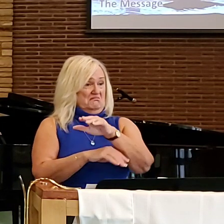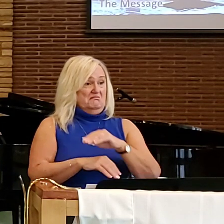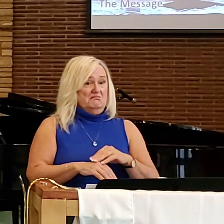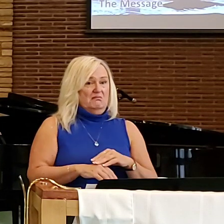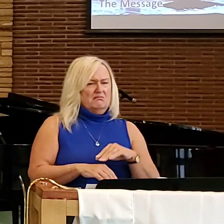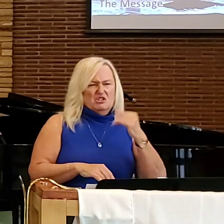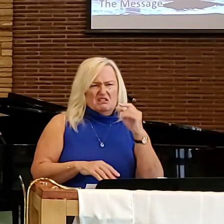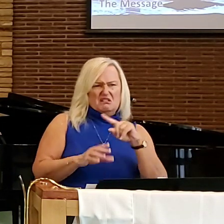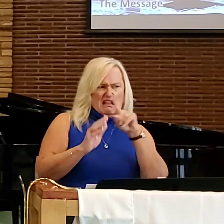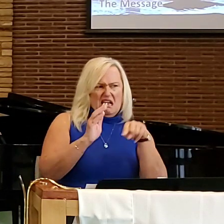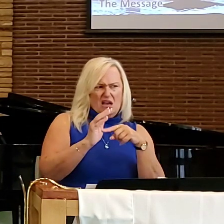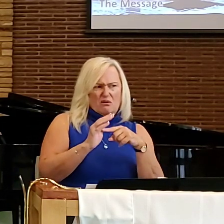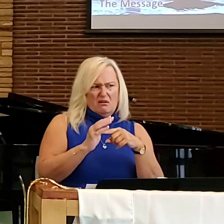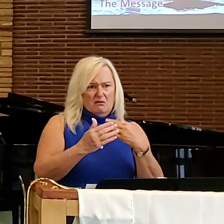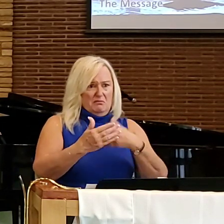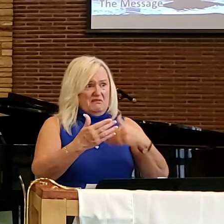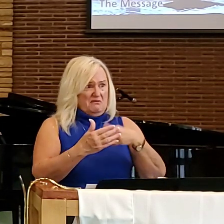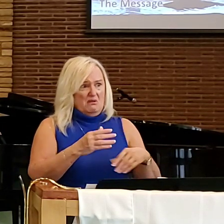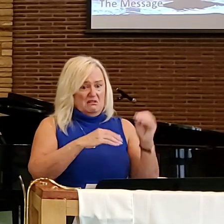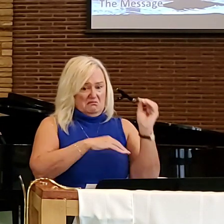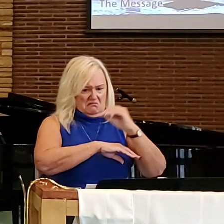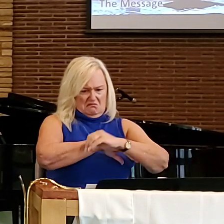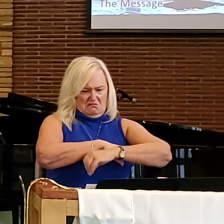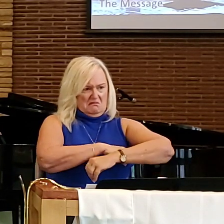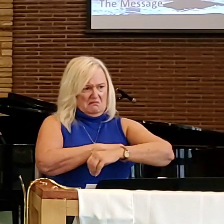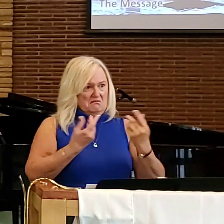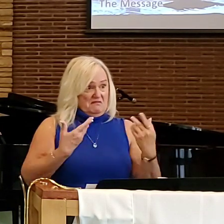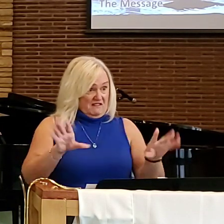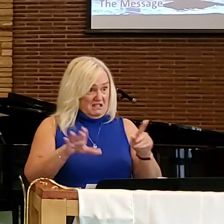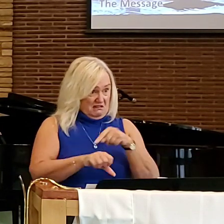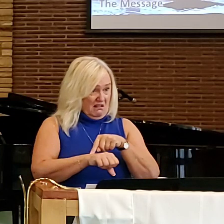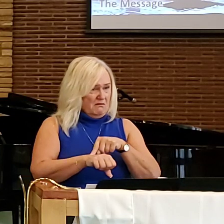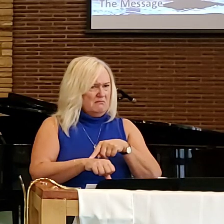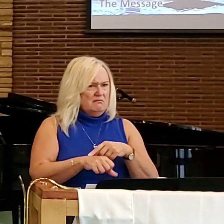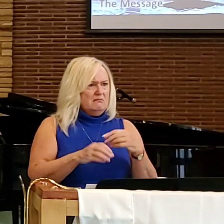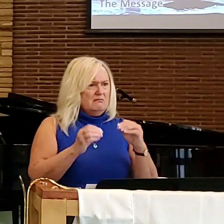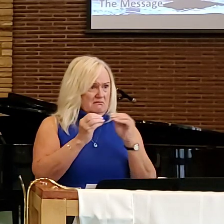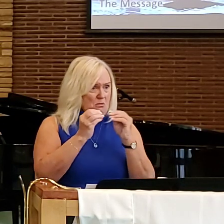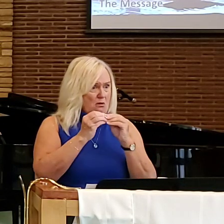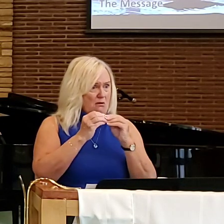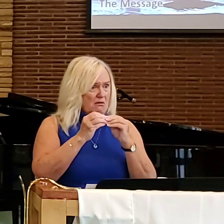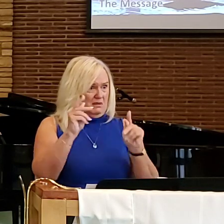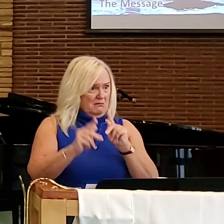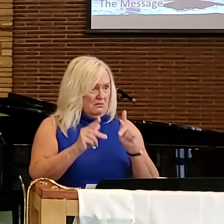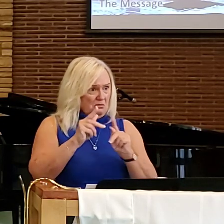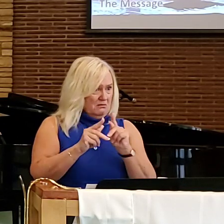and just an hour or so before sunset and quitting time, a few more.